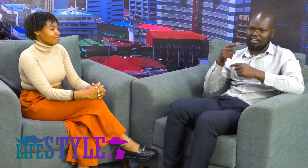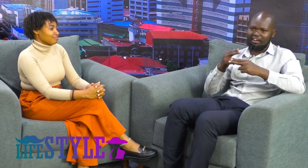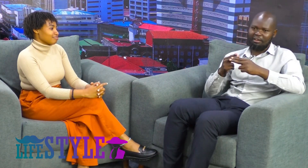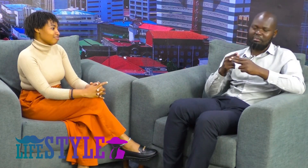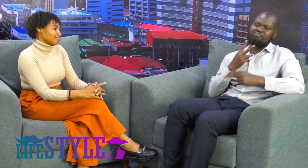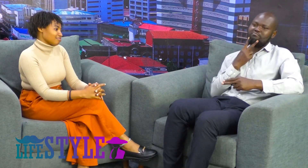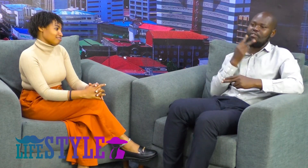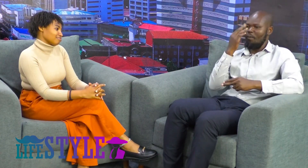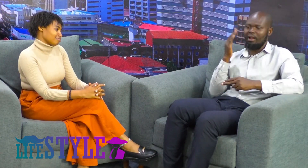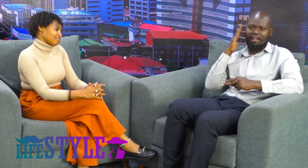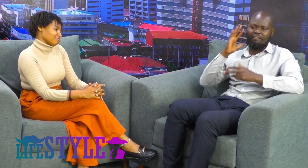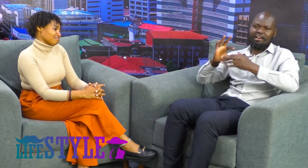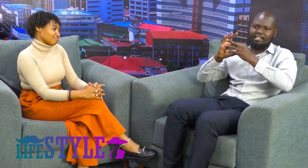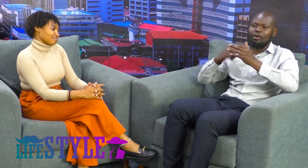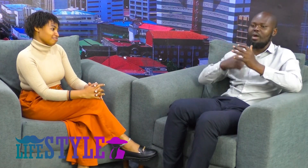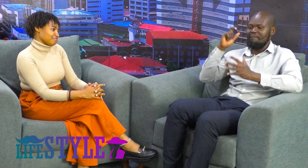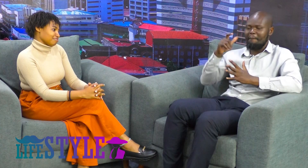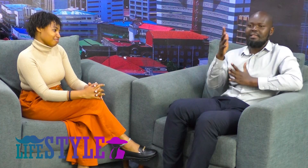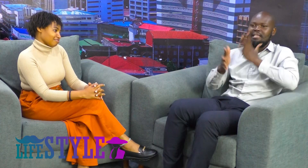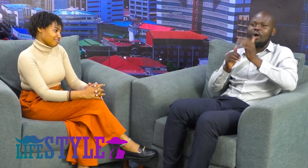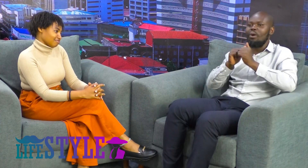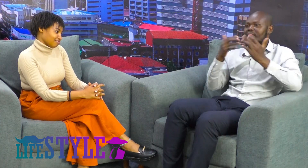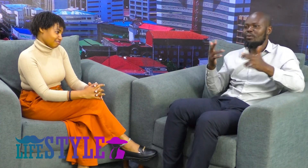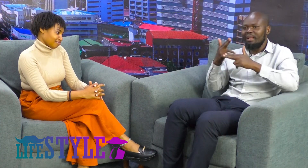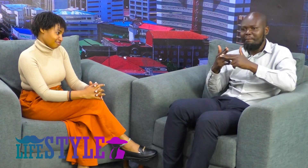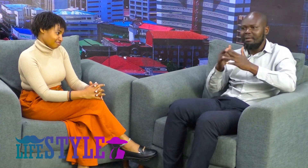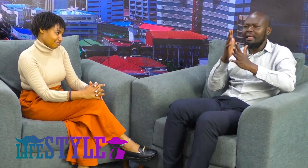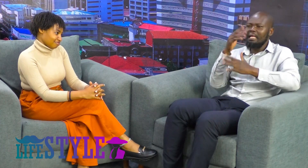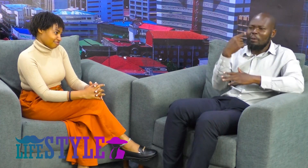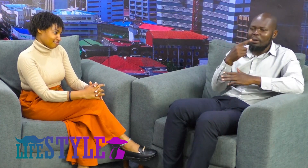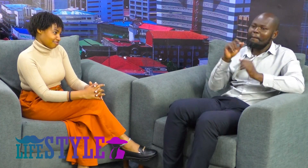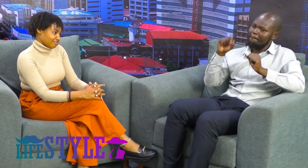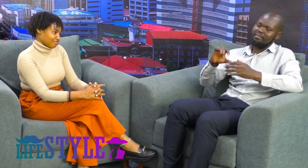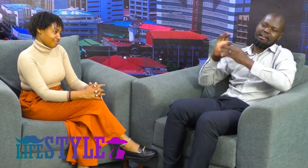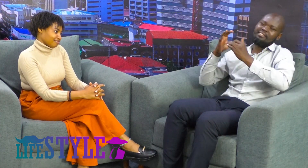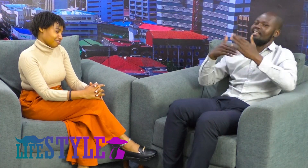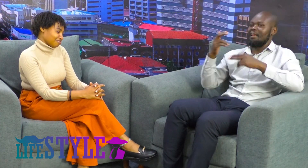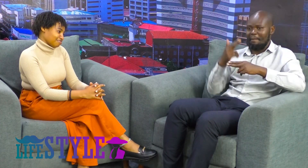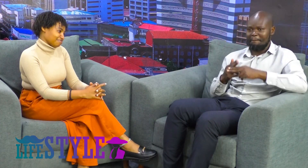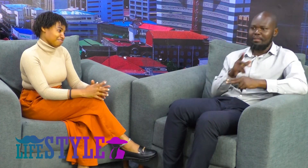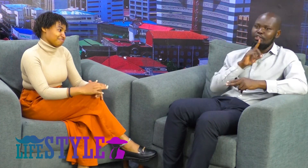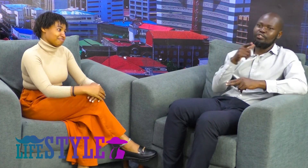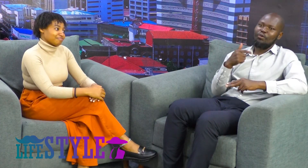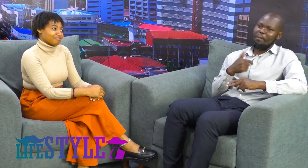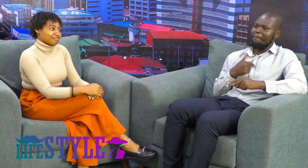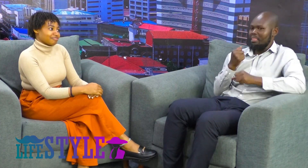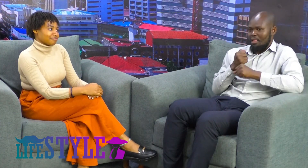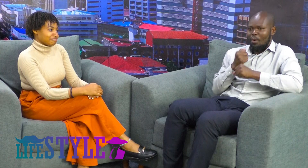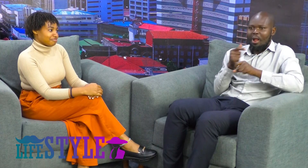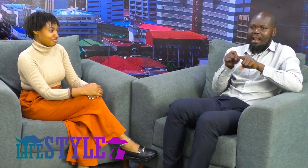Elvis Odhiambo, and that is my sign name. Because in the deaf culture, we have, sign names, and that is how we used